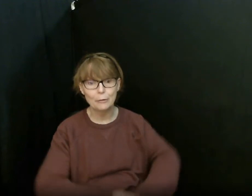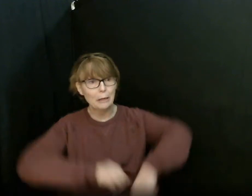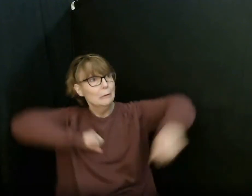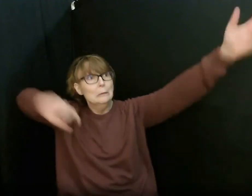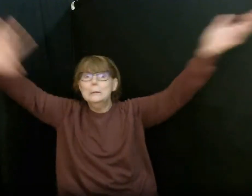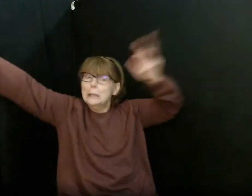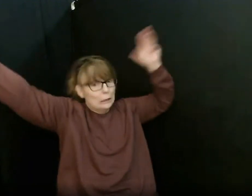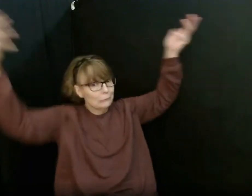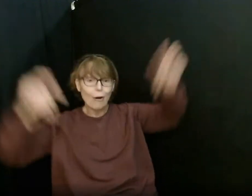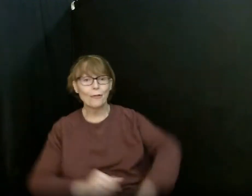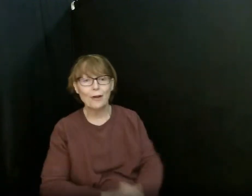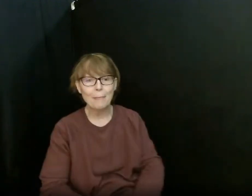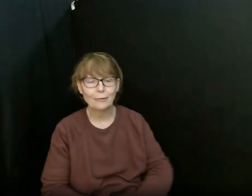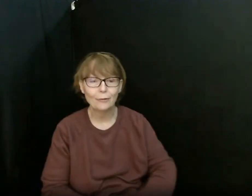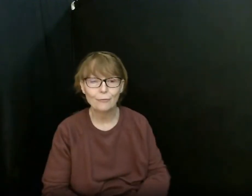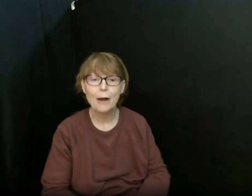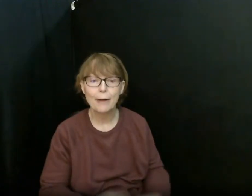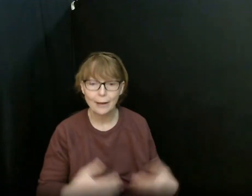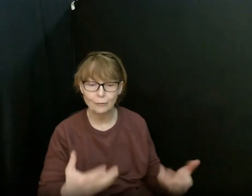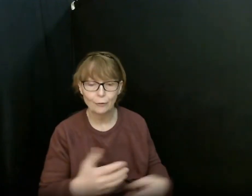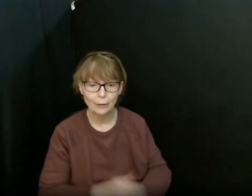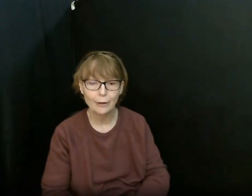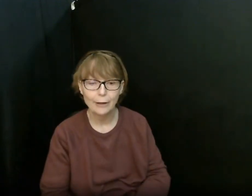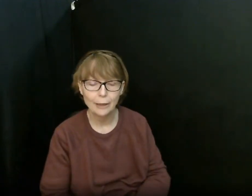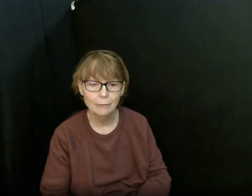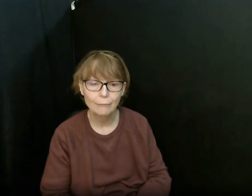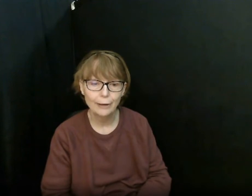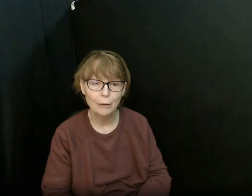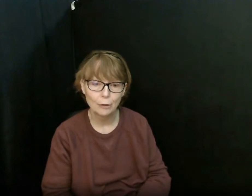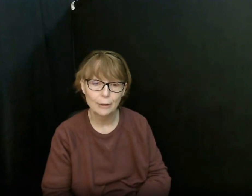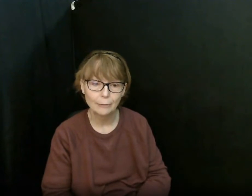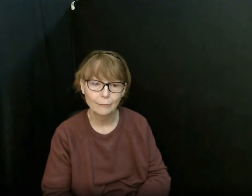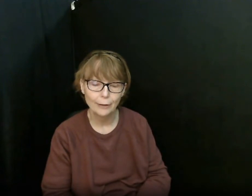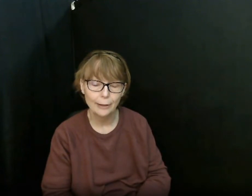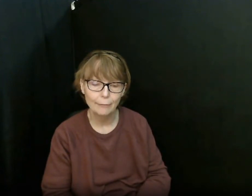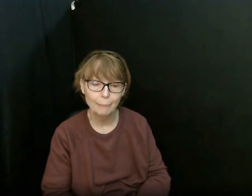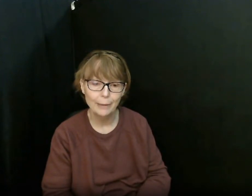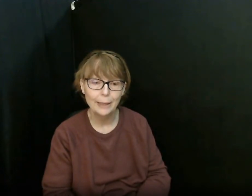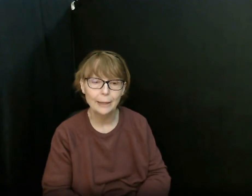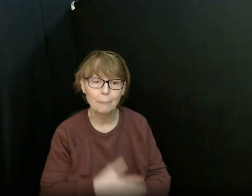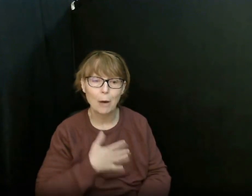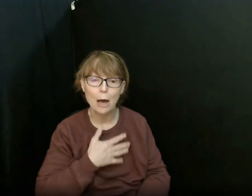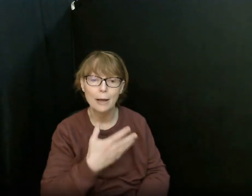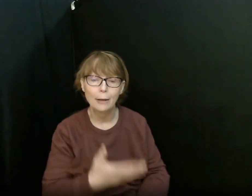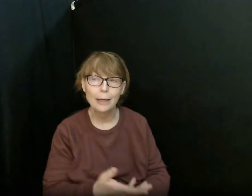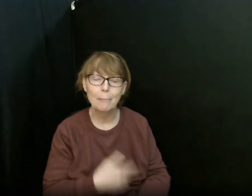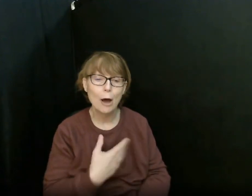doing all the time because he's very extroverted, very, very outgoing, very big